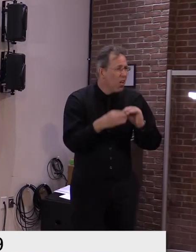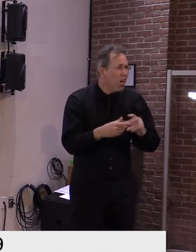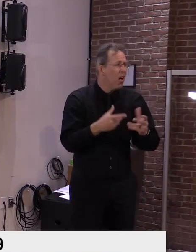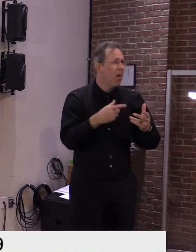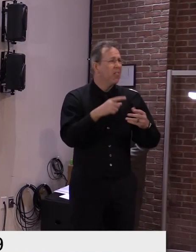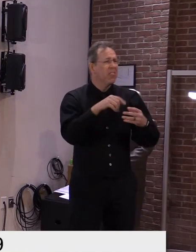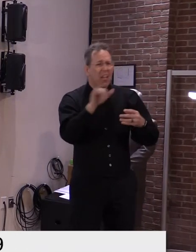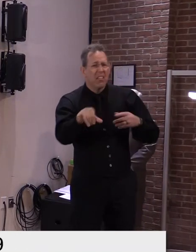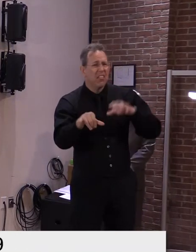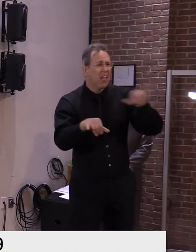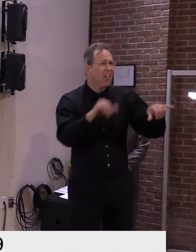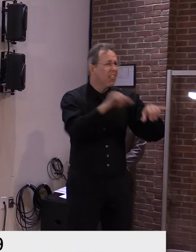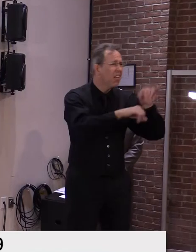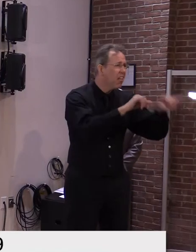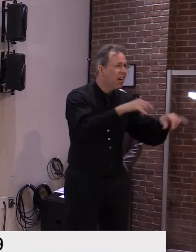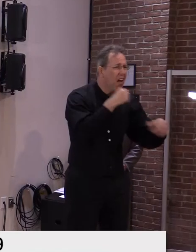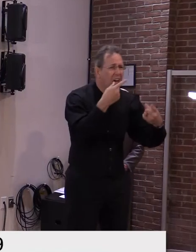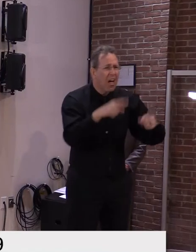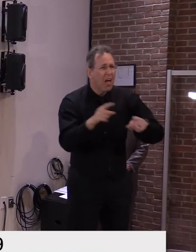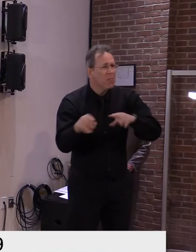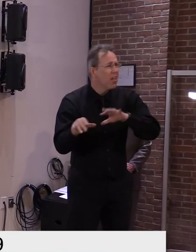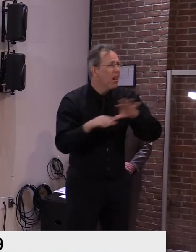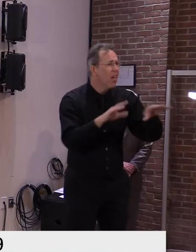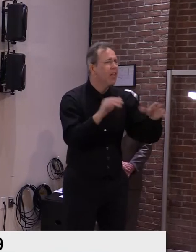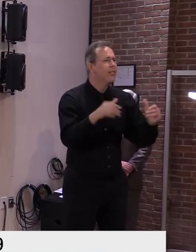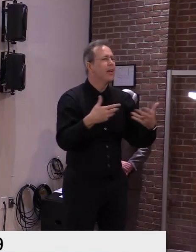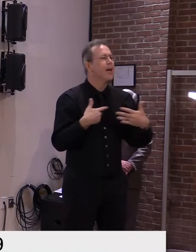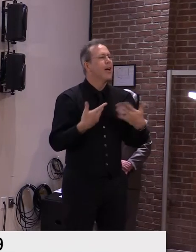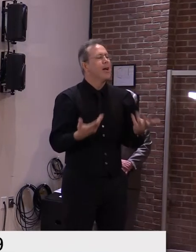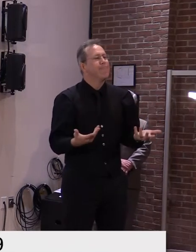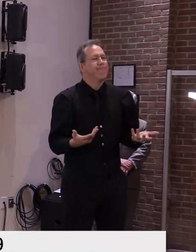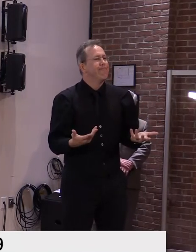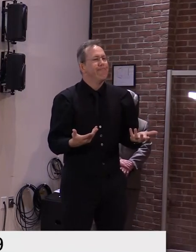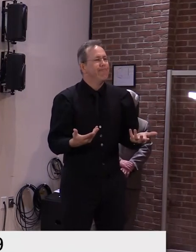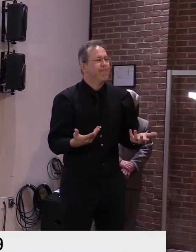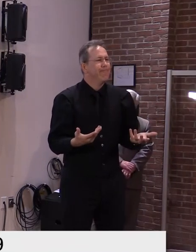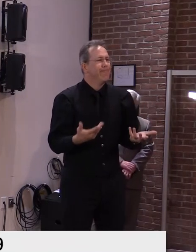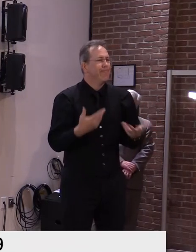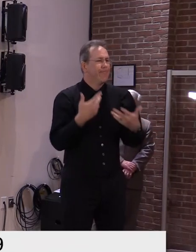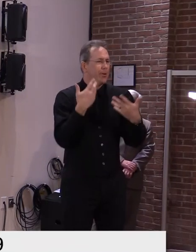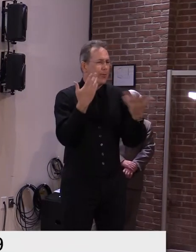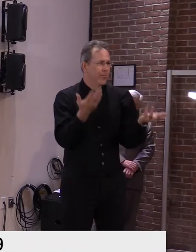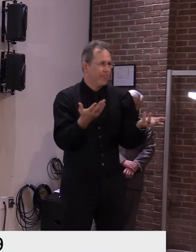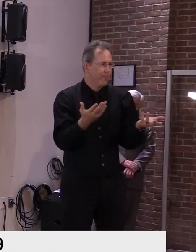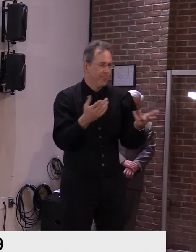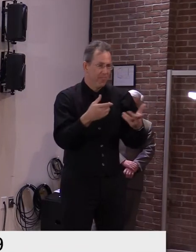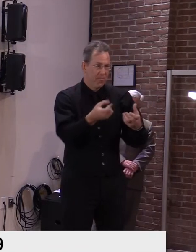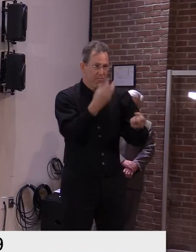who and determine whether they could play the championship games. I really don't know.